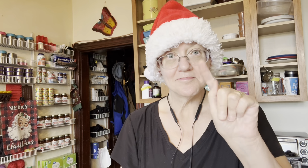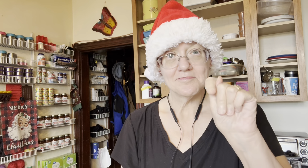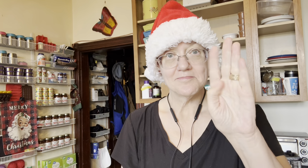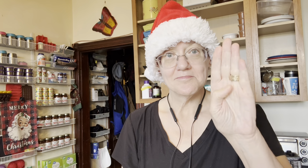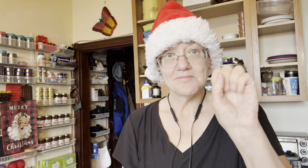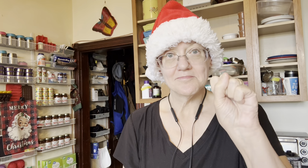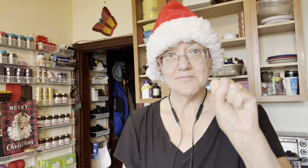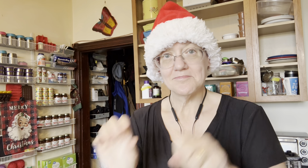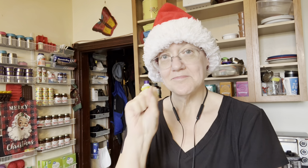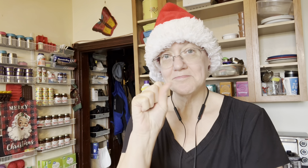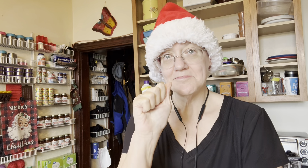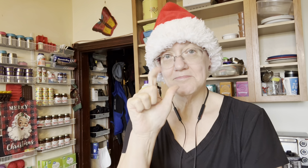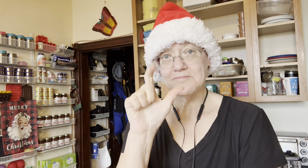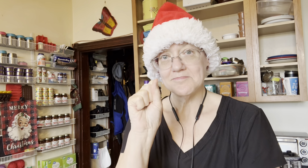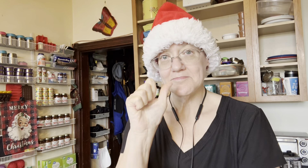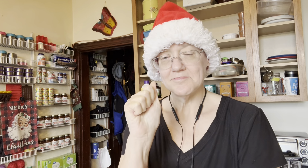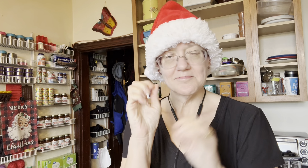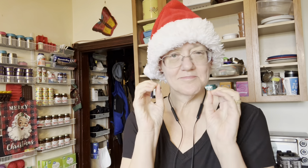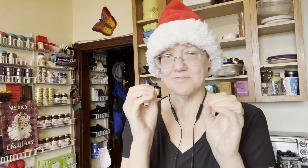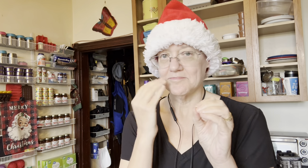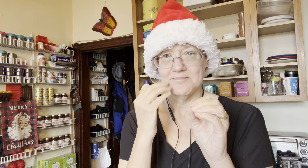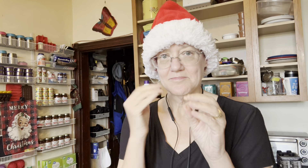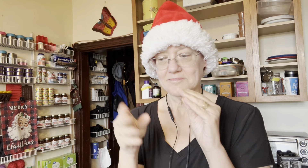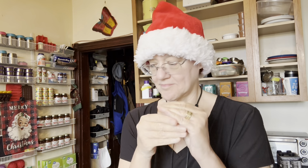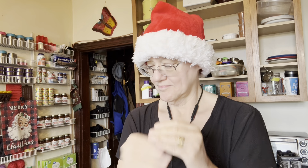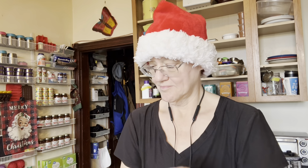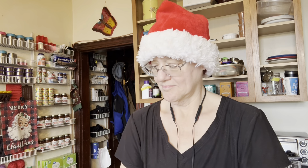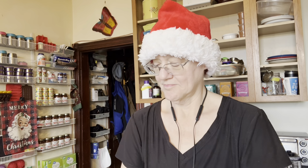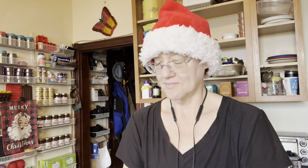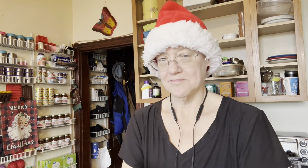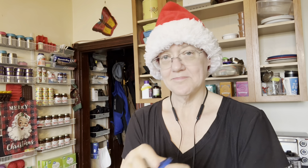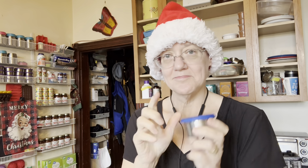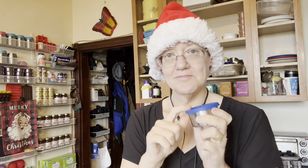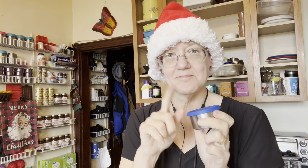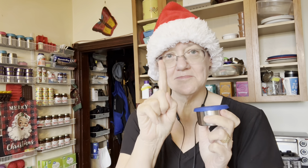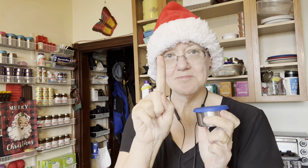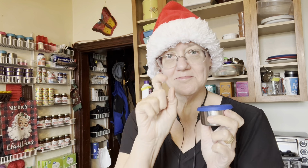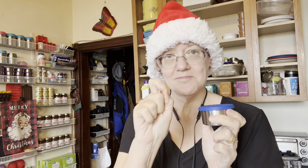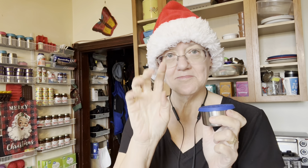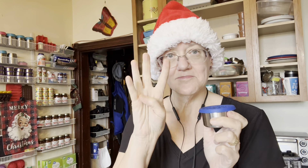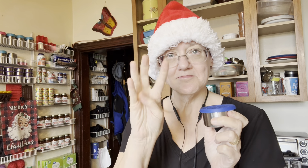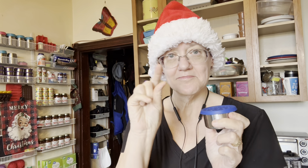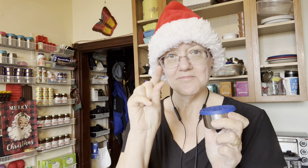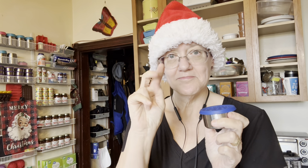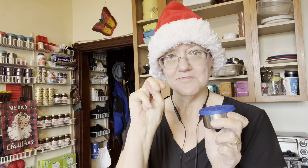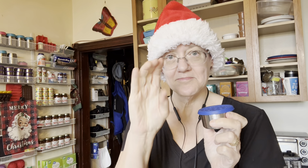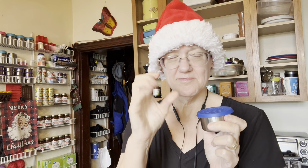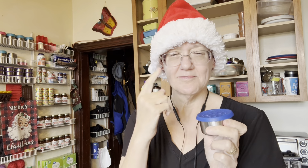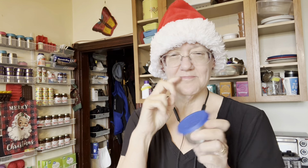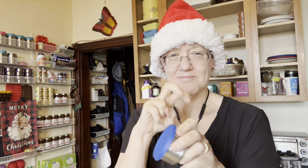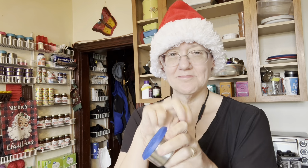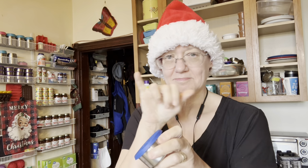2 tablespoons of salsa that doesn't contain sugar, 1.4 grams of net carbs, that's also